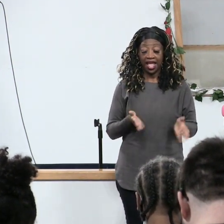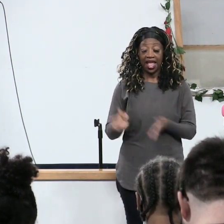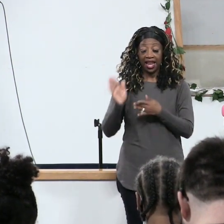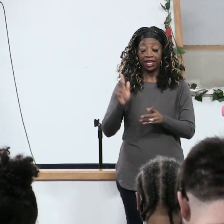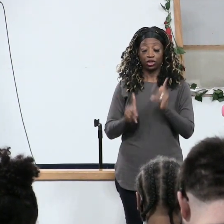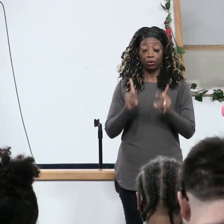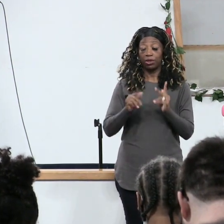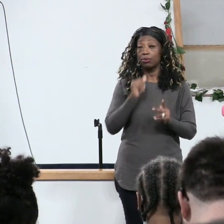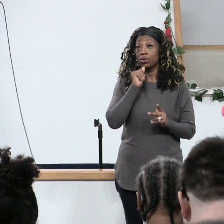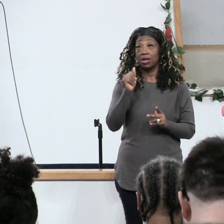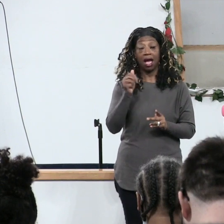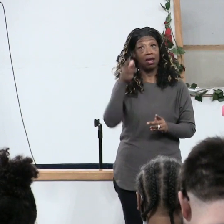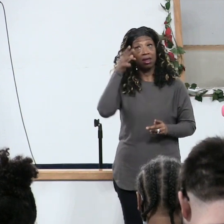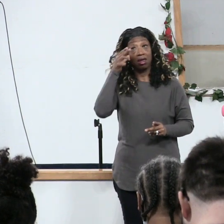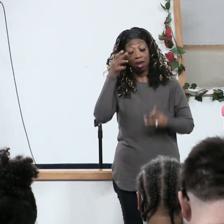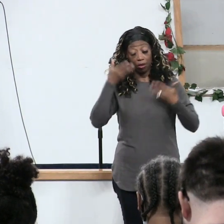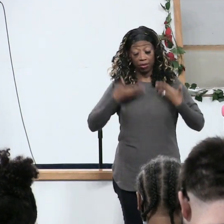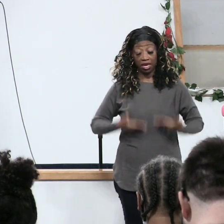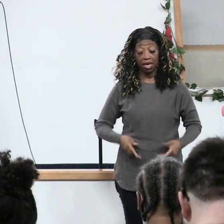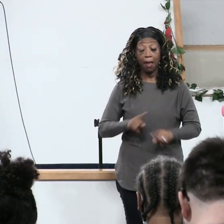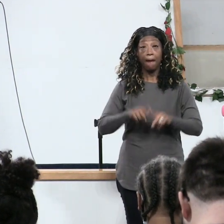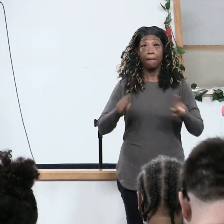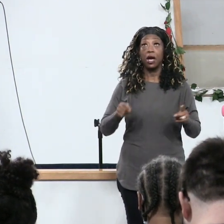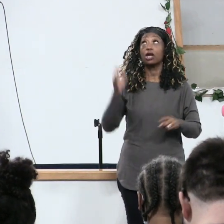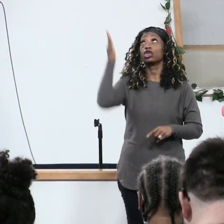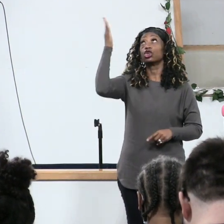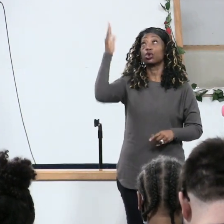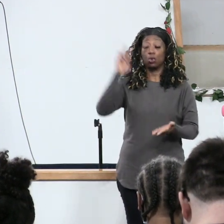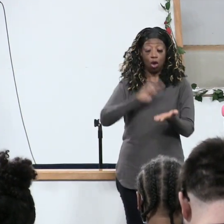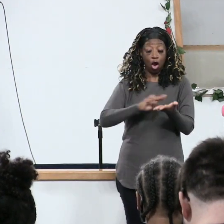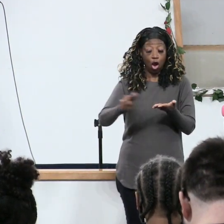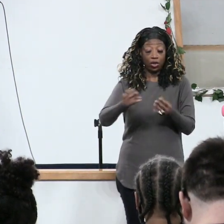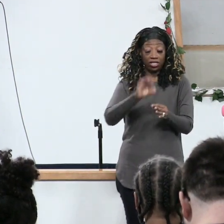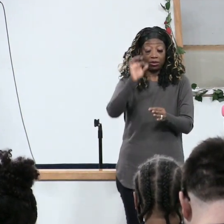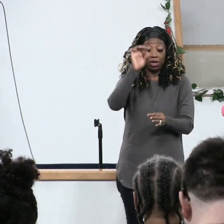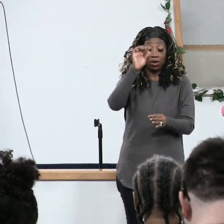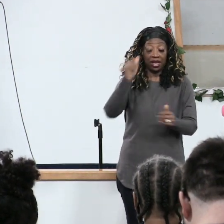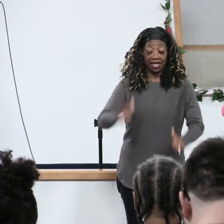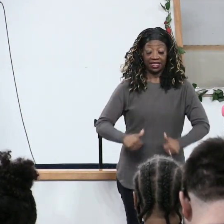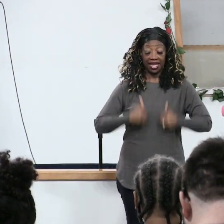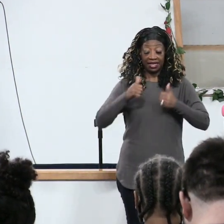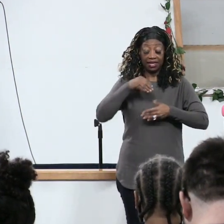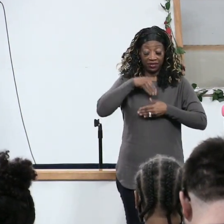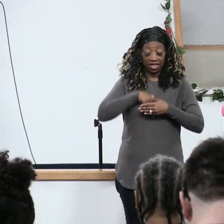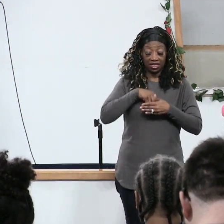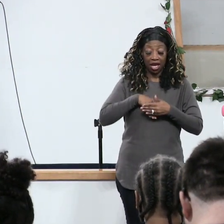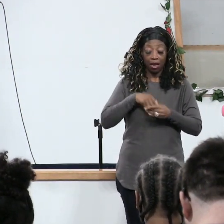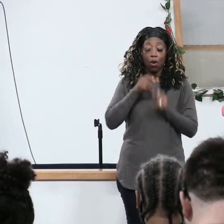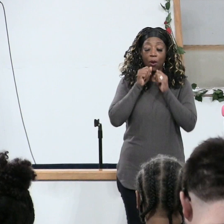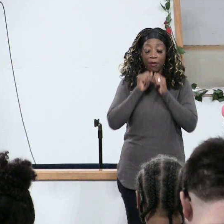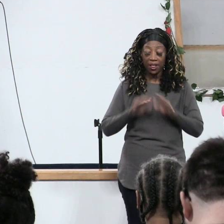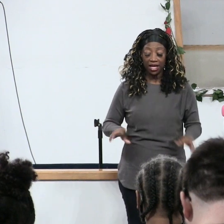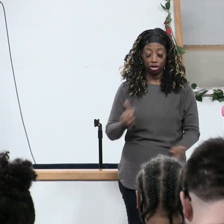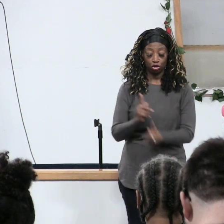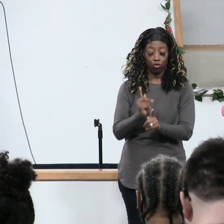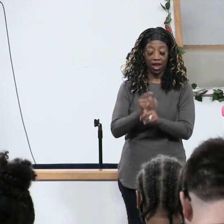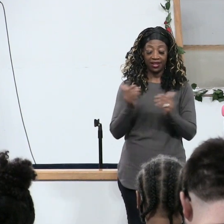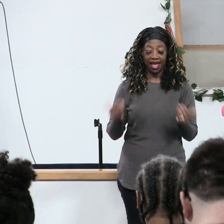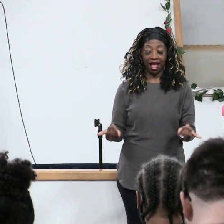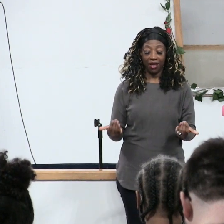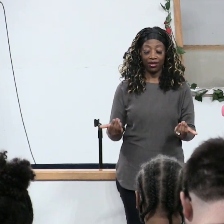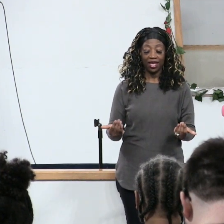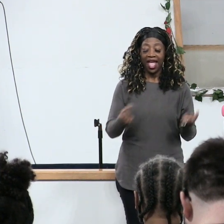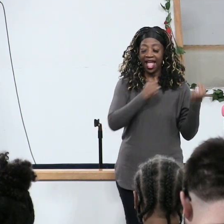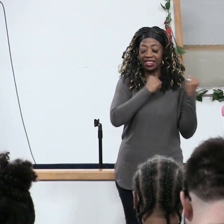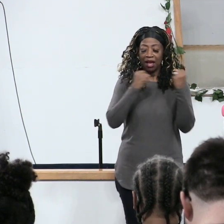people not hear me, but you, Holy Spirit, who dwells within me. We bless you right now. In